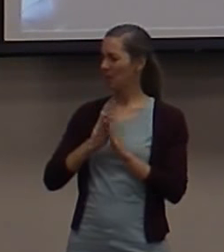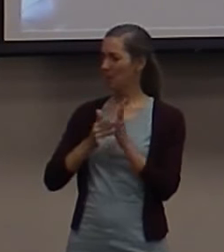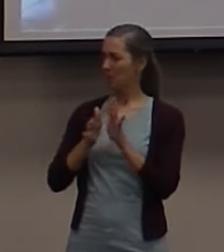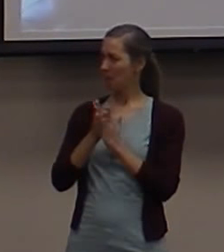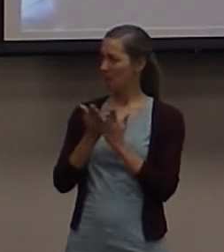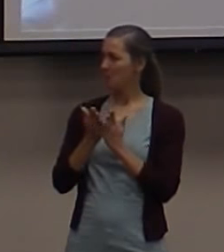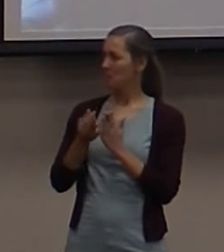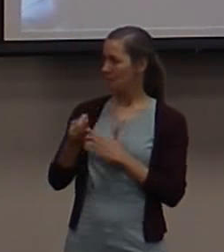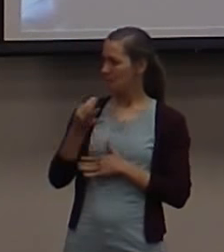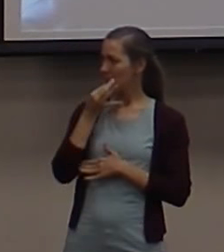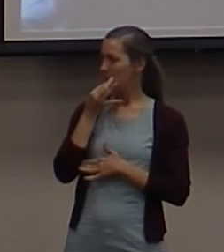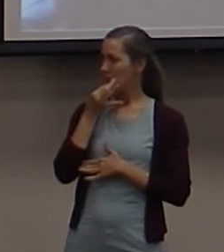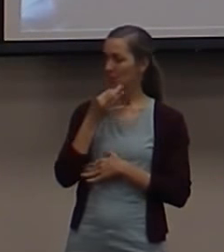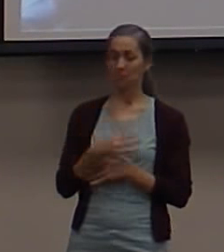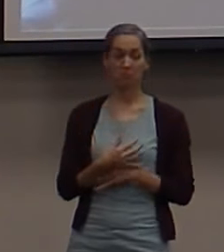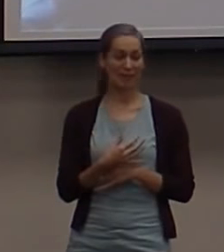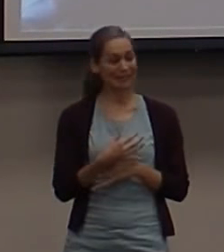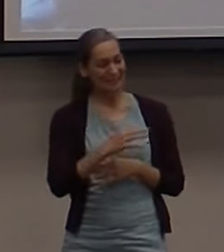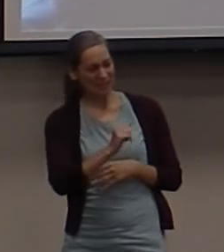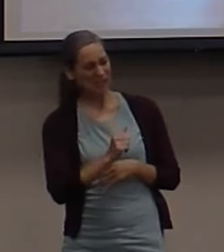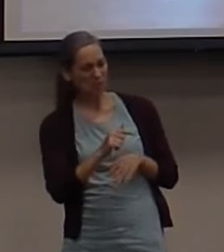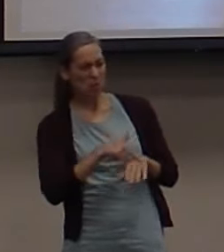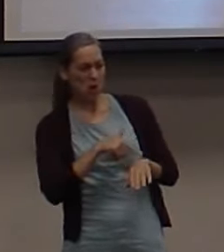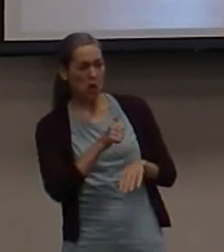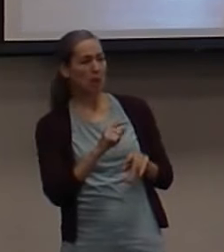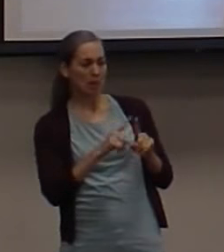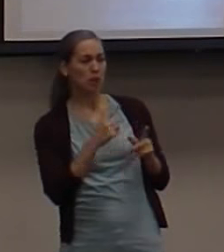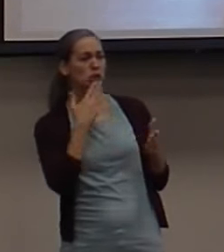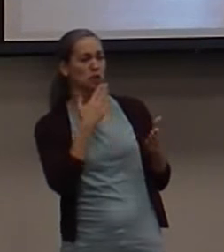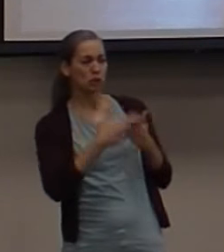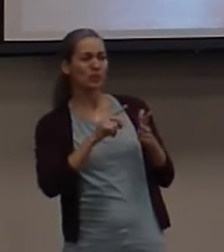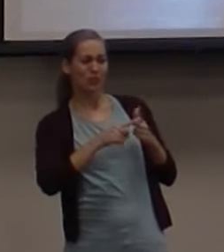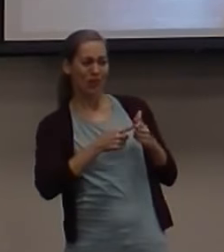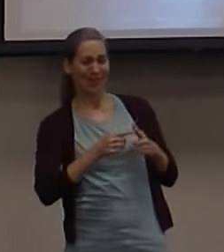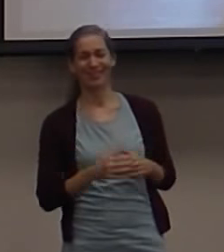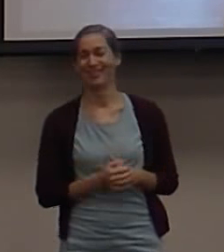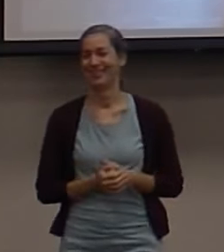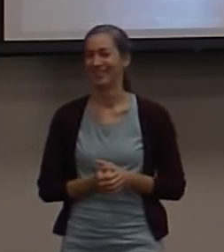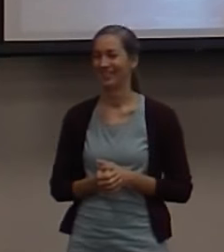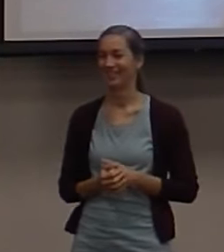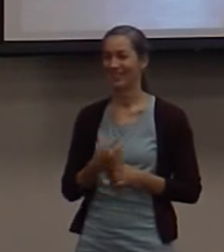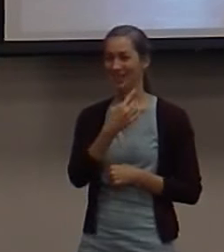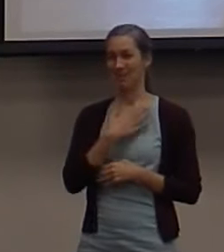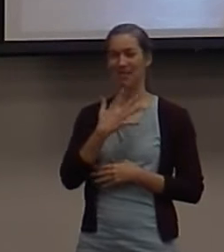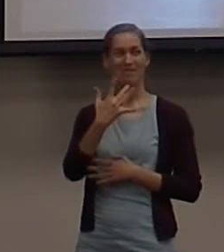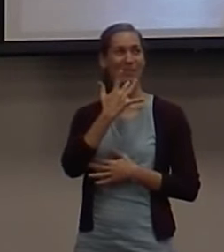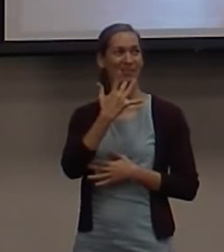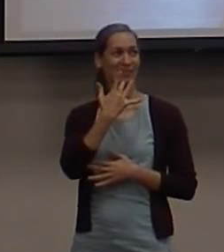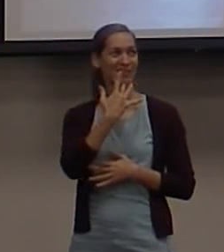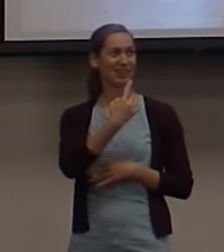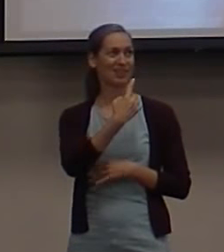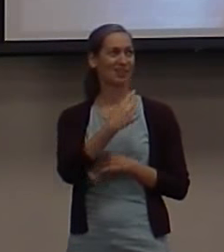while longer to become a Bible expert, but it'll get you off to a good start. This may be my favorite.